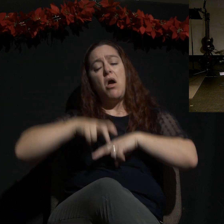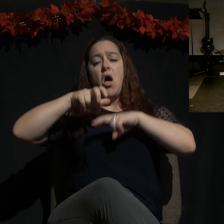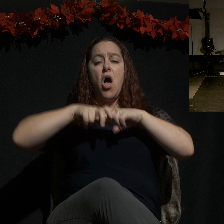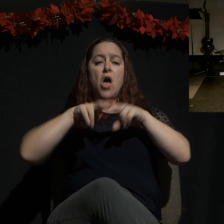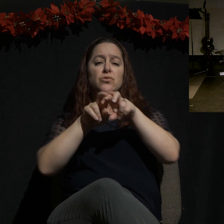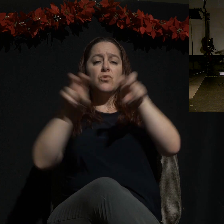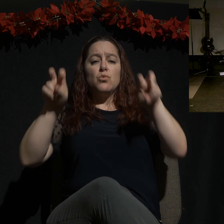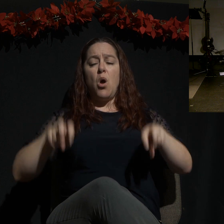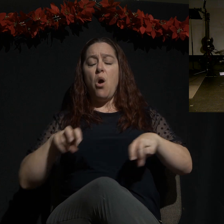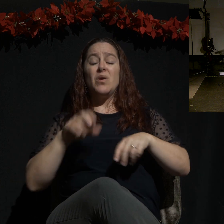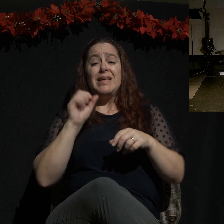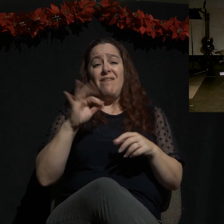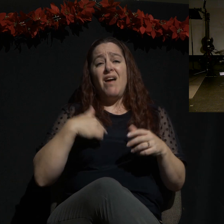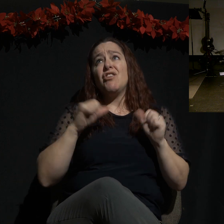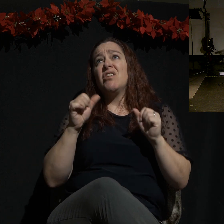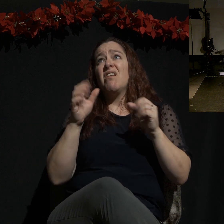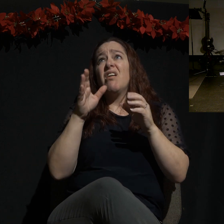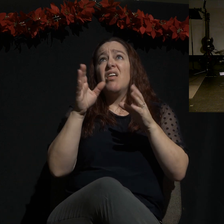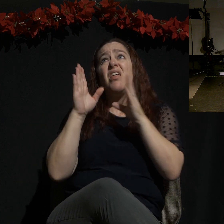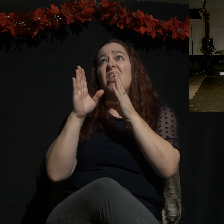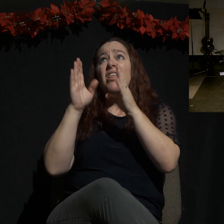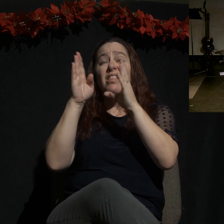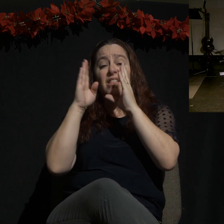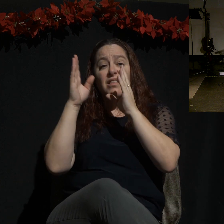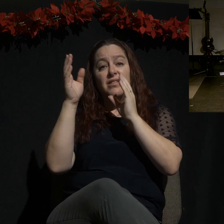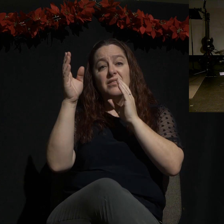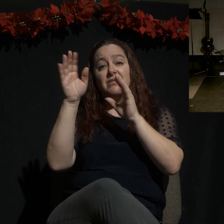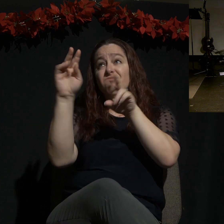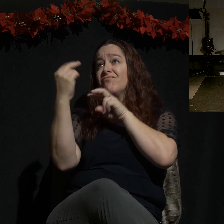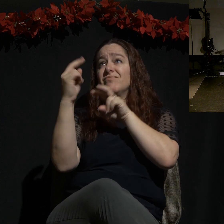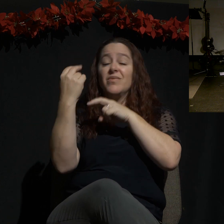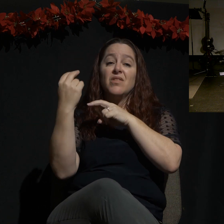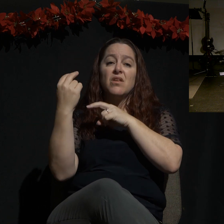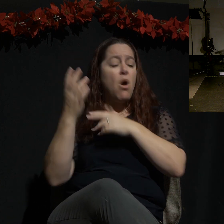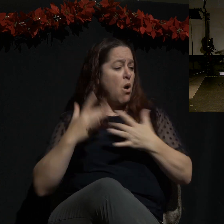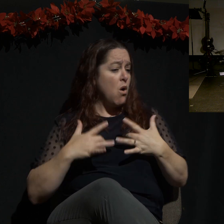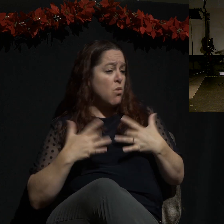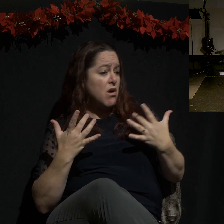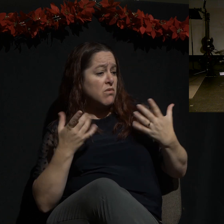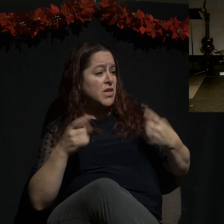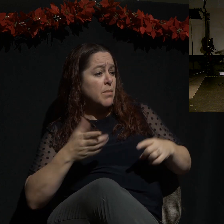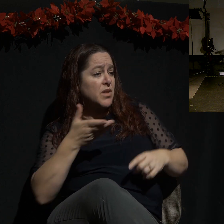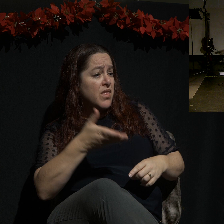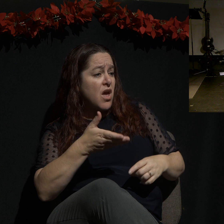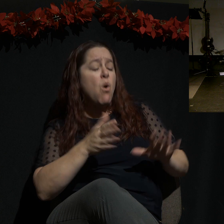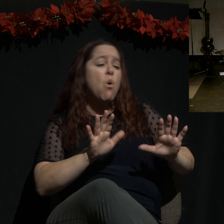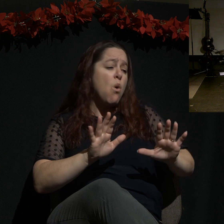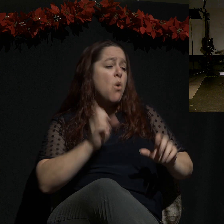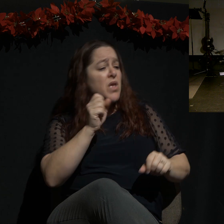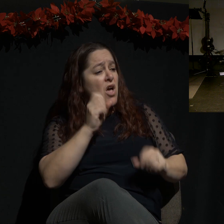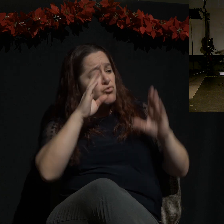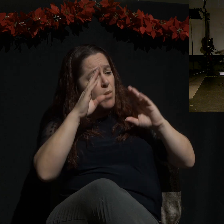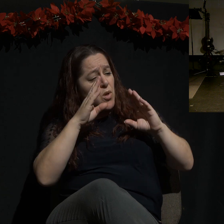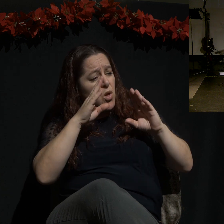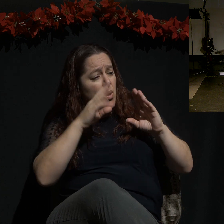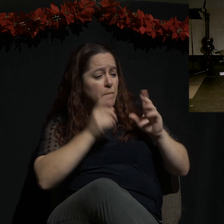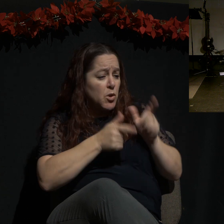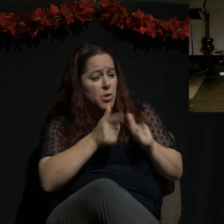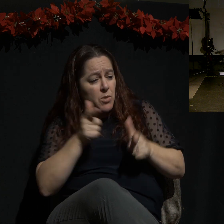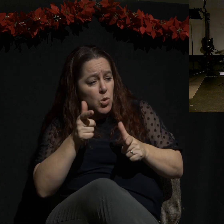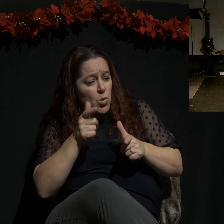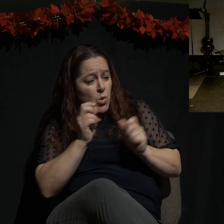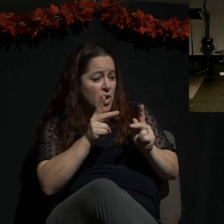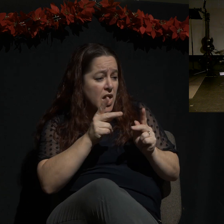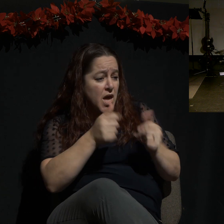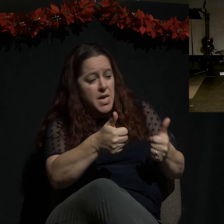throne, and if I can just get his attention, then he'll be like, oh, what's going on down there? Oh, you're having a little trouble? Pew, pew, pew. All